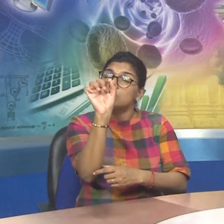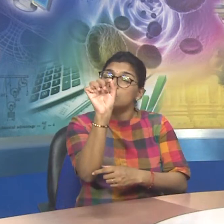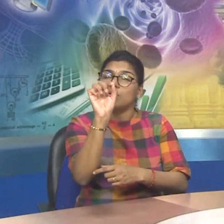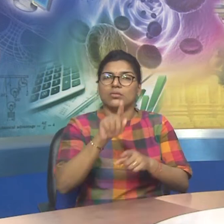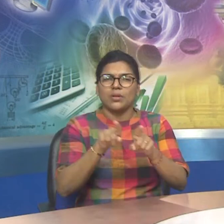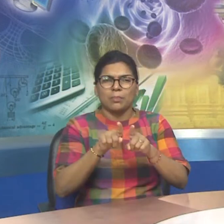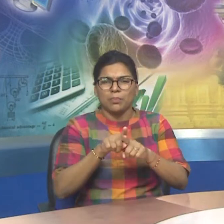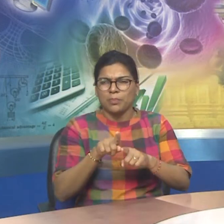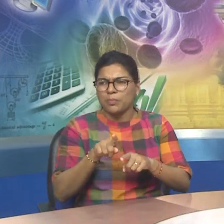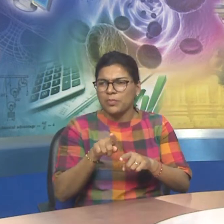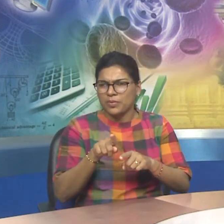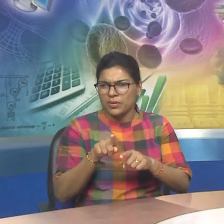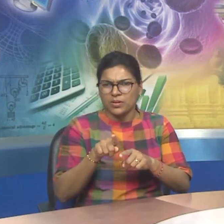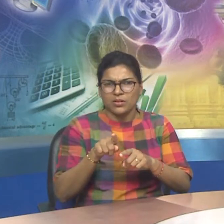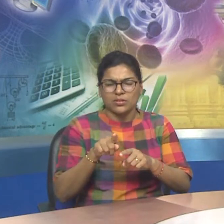Nuclear.